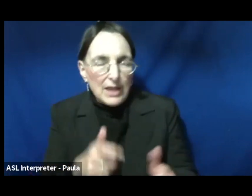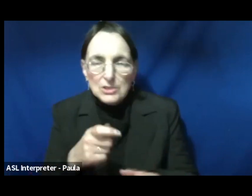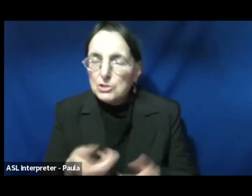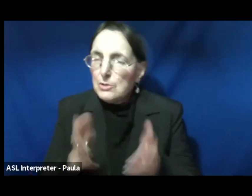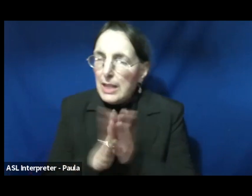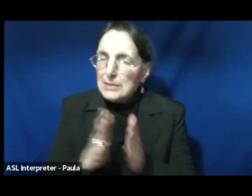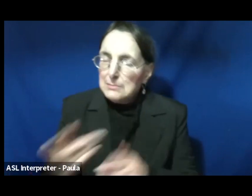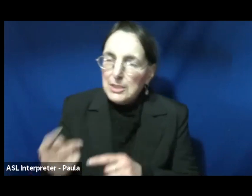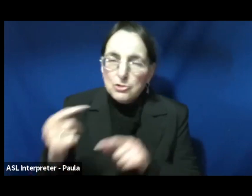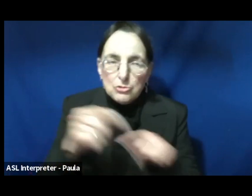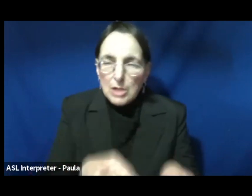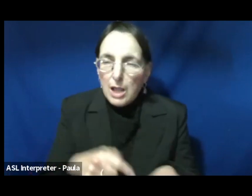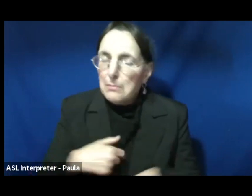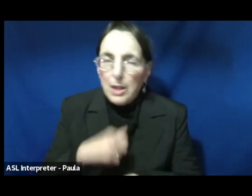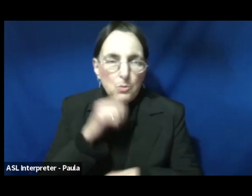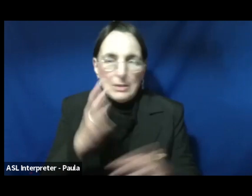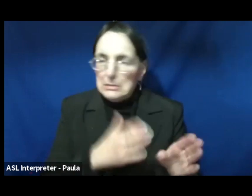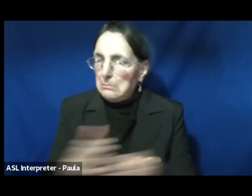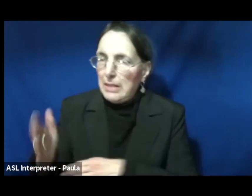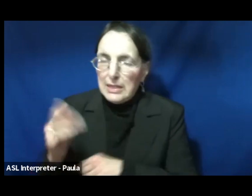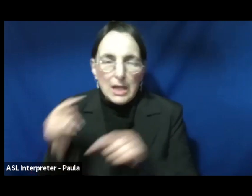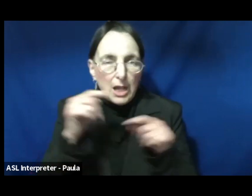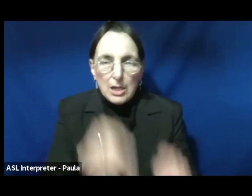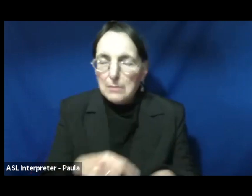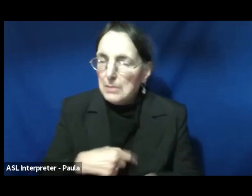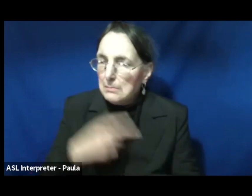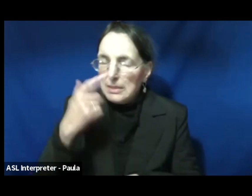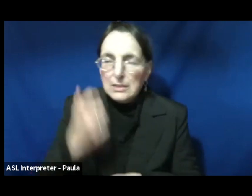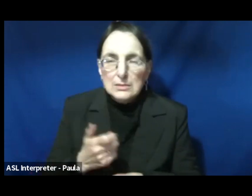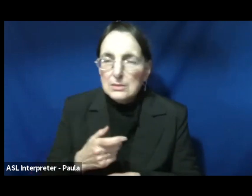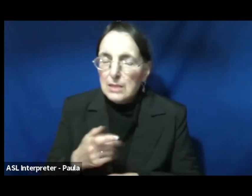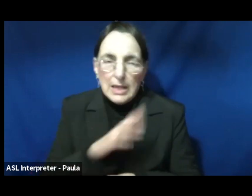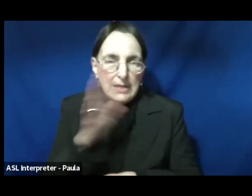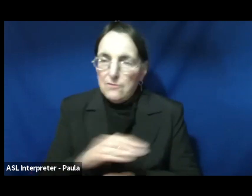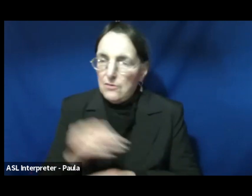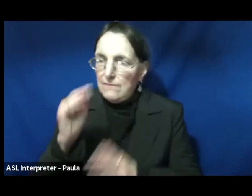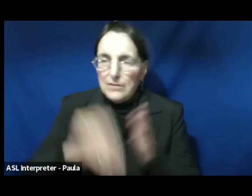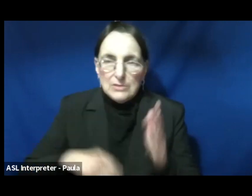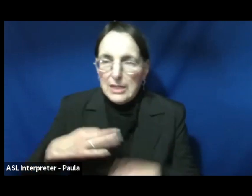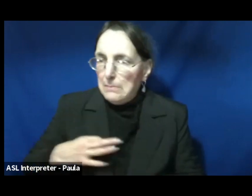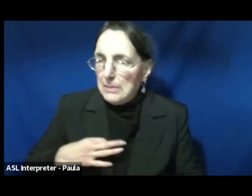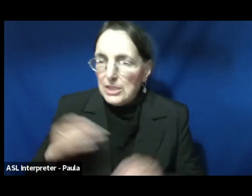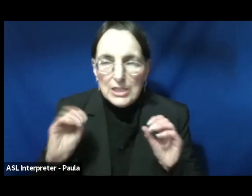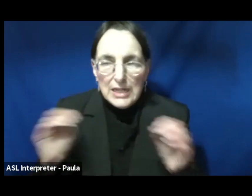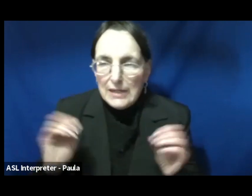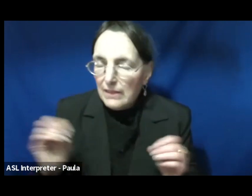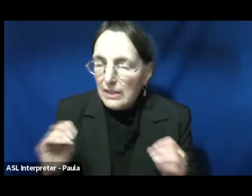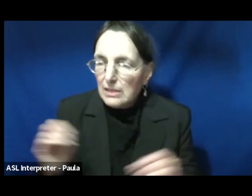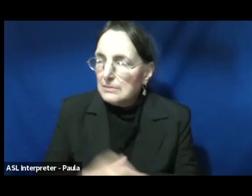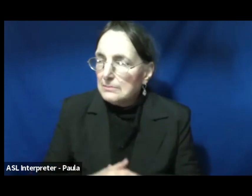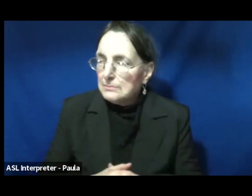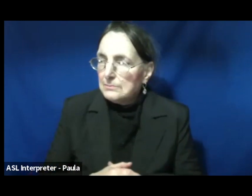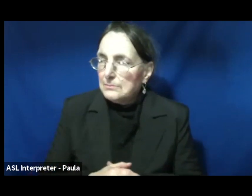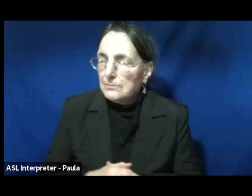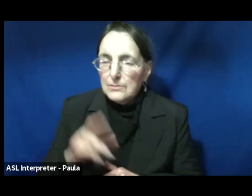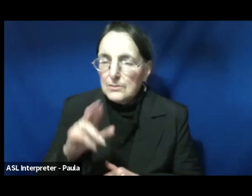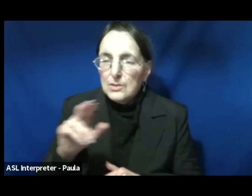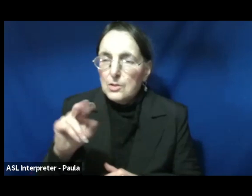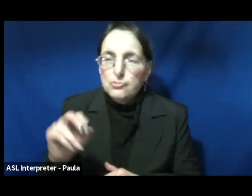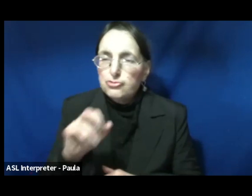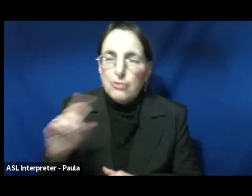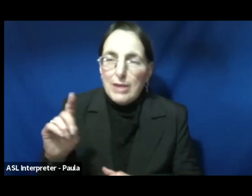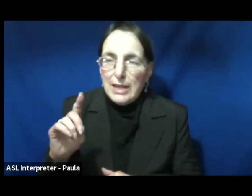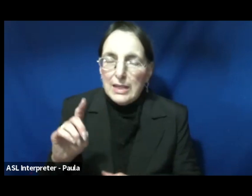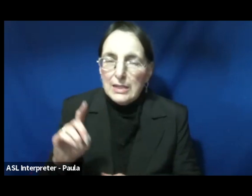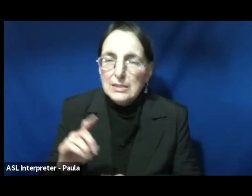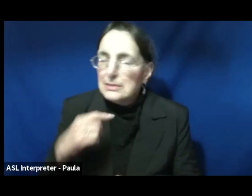after the fact, and I wasn't planning on it, and so on, and I've never filled out an application. And Rand said to